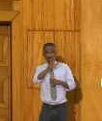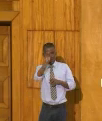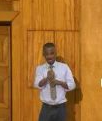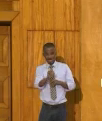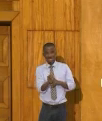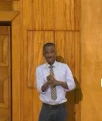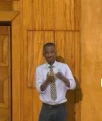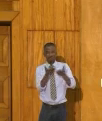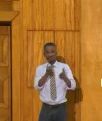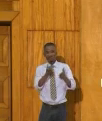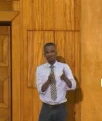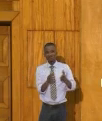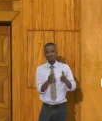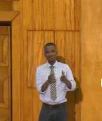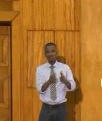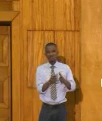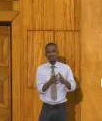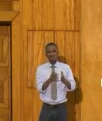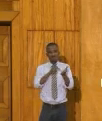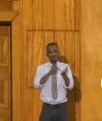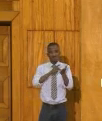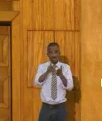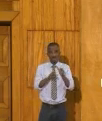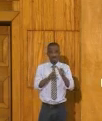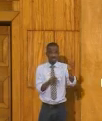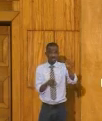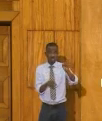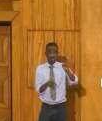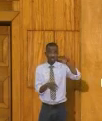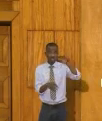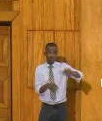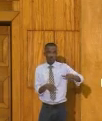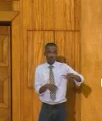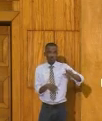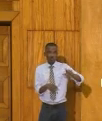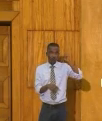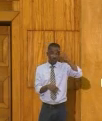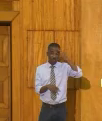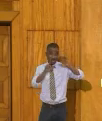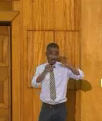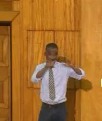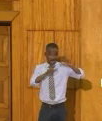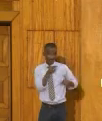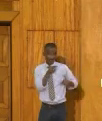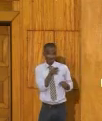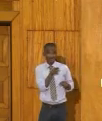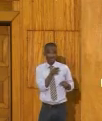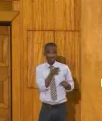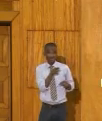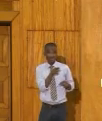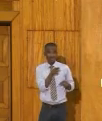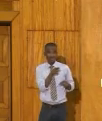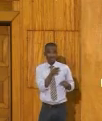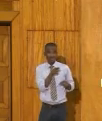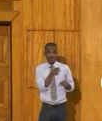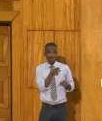95.3%, which amounted to 4.13 USD for the public laboratories. And we're going to talk about this as we go on with